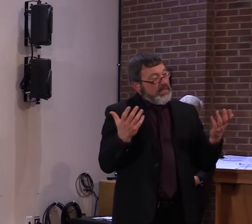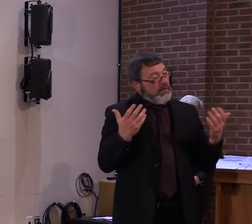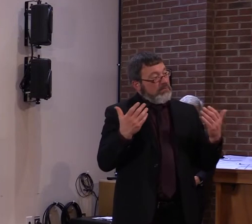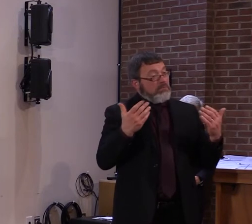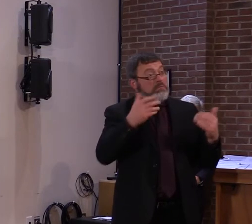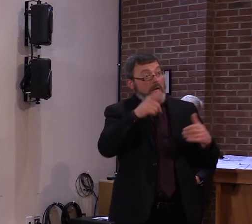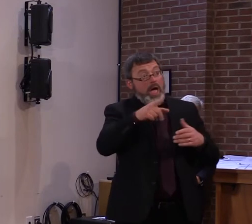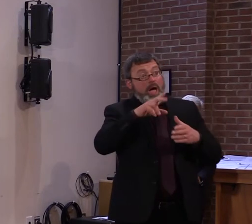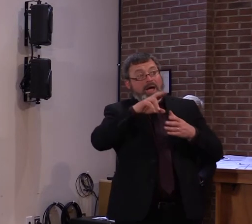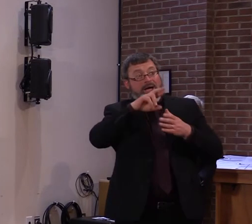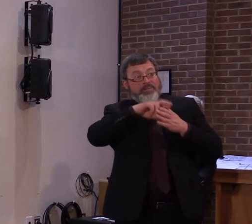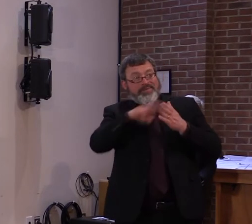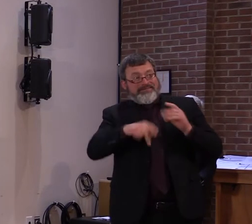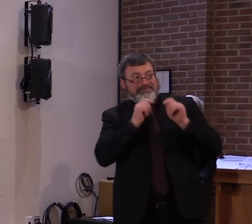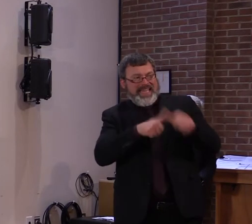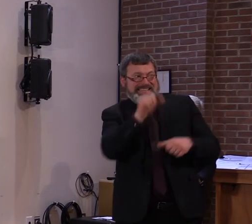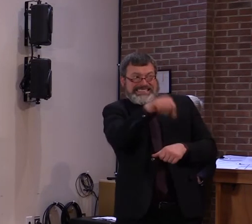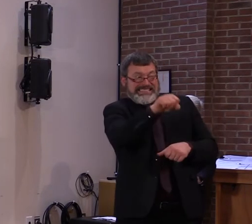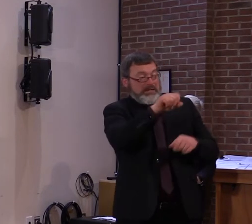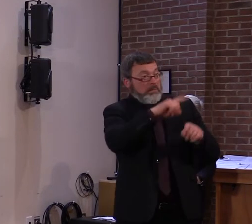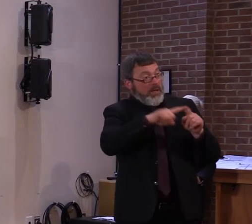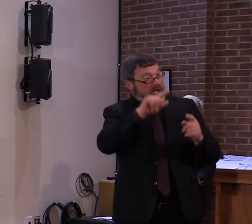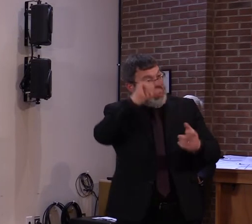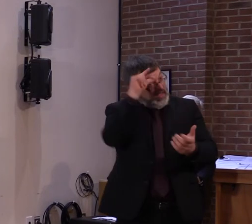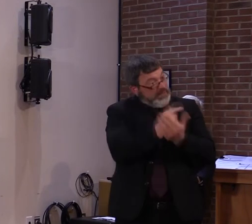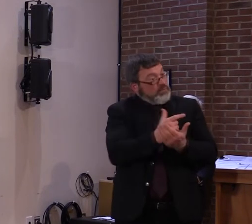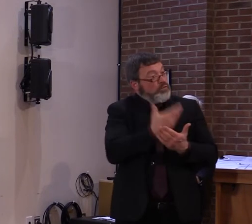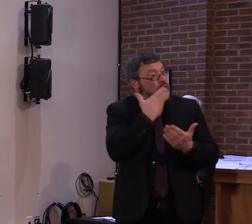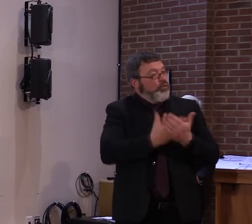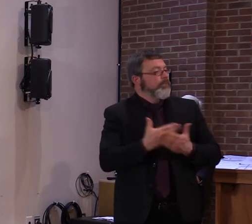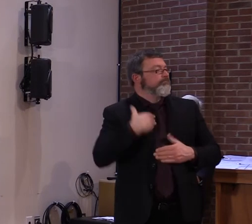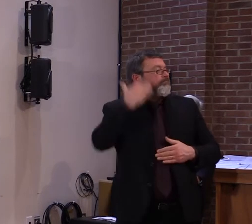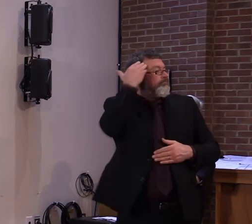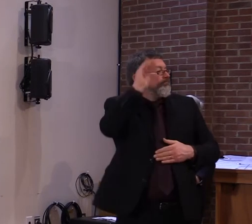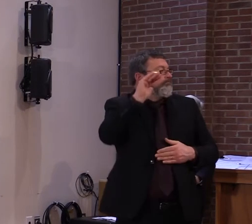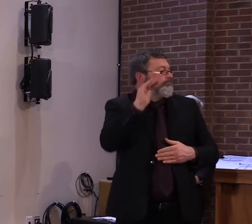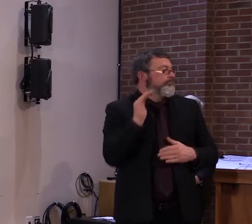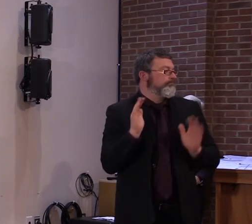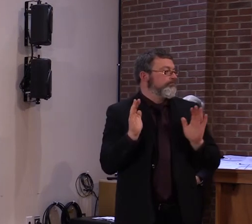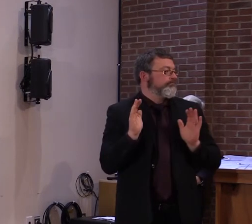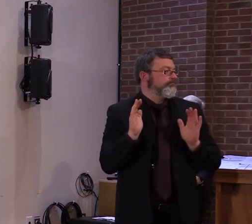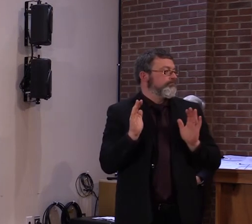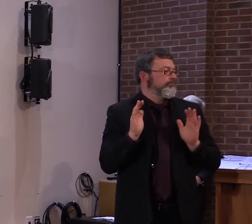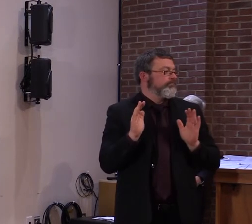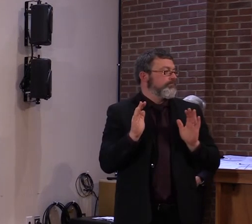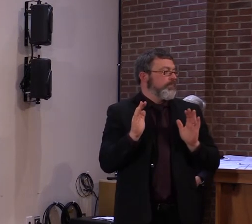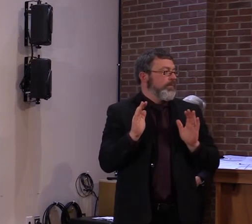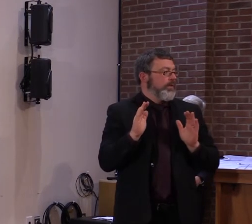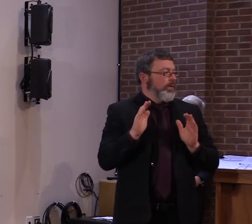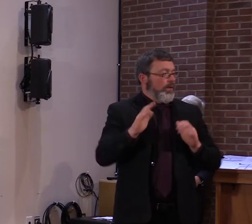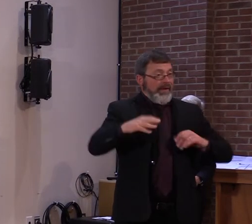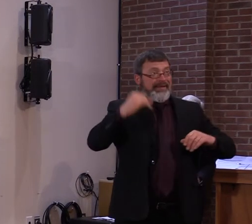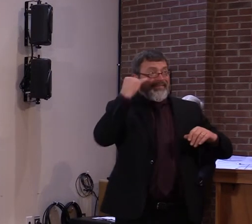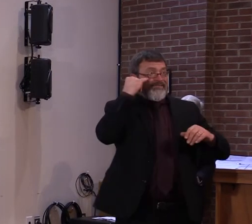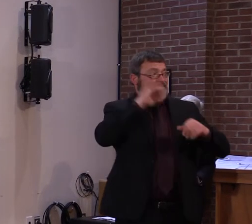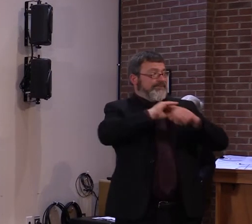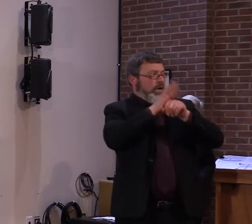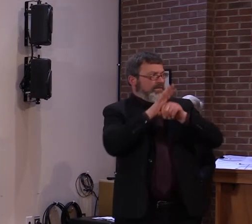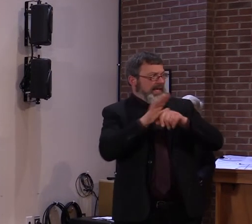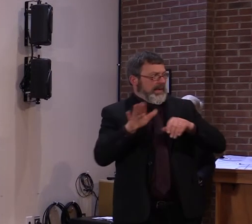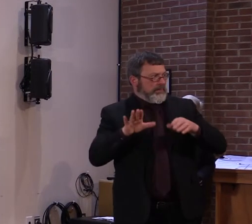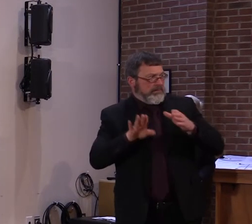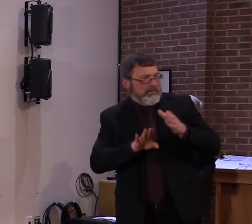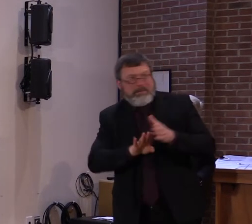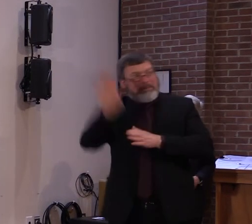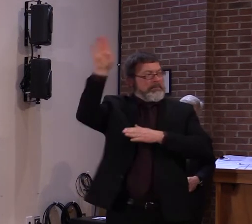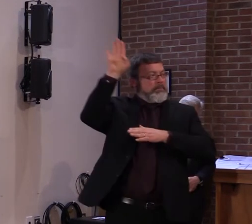So at times when things are surging around the country, that may be a very, very useful test to have. But I can't really comment